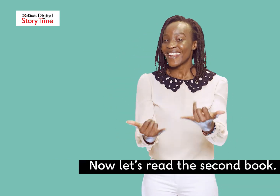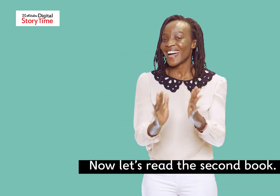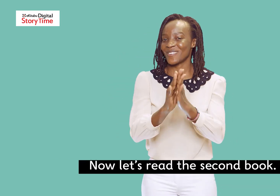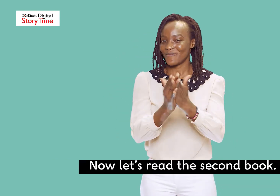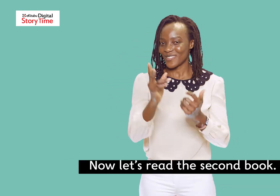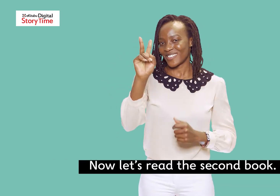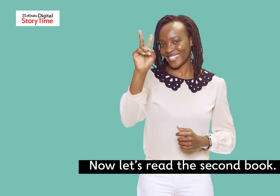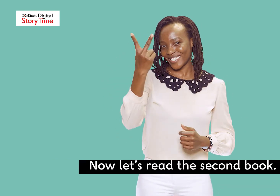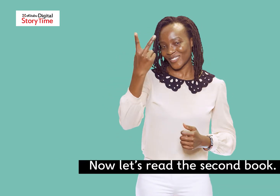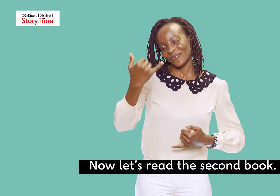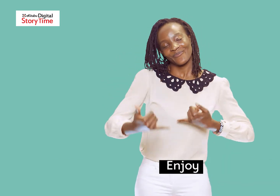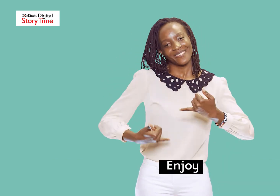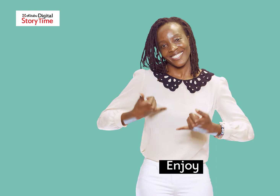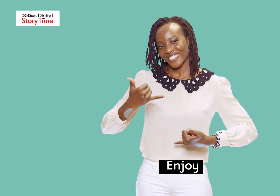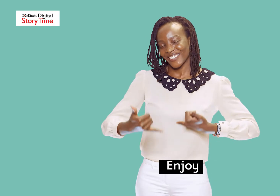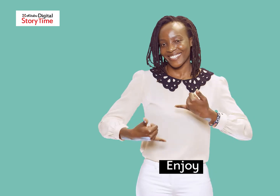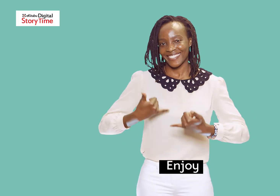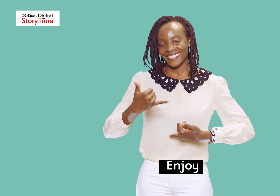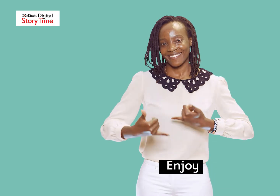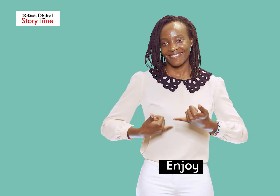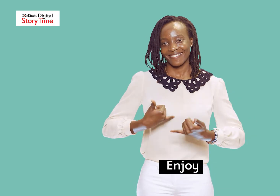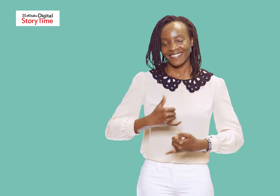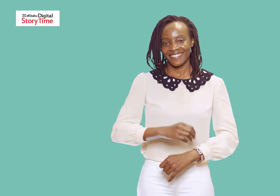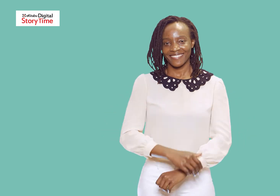Now let's read the second book. Enjoy!